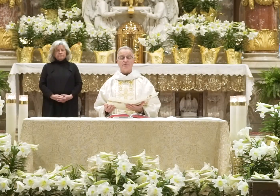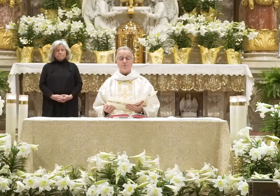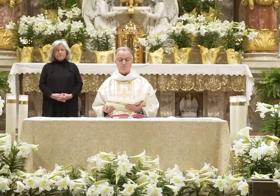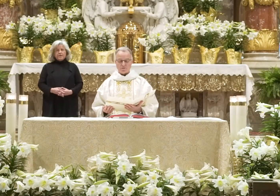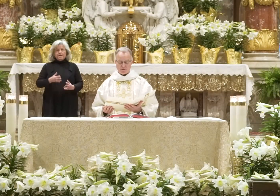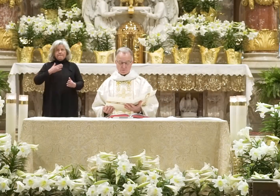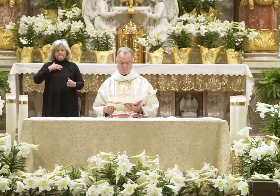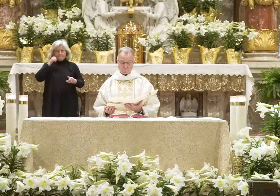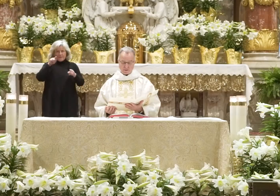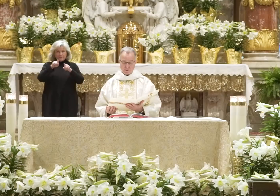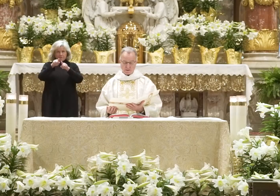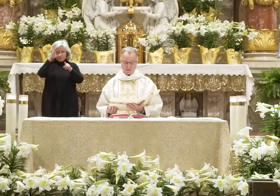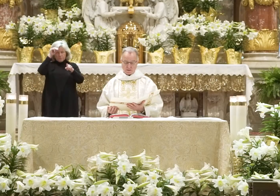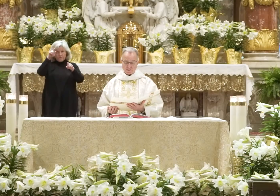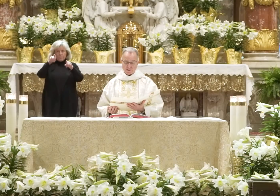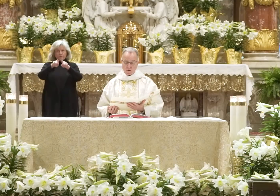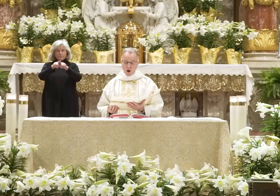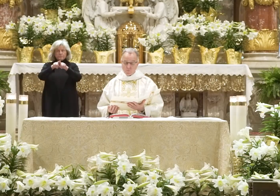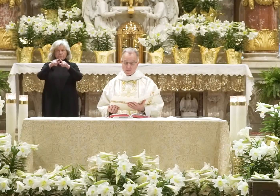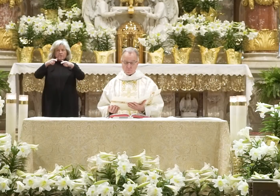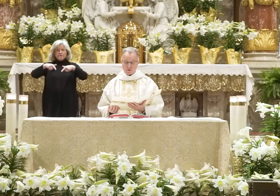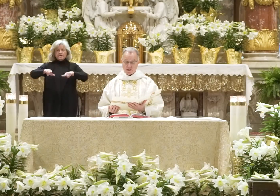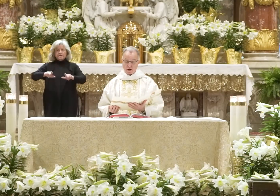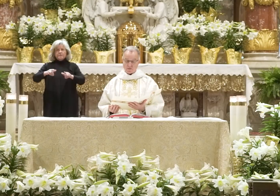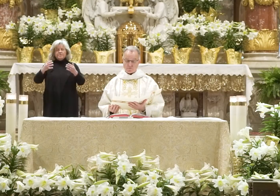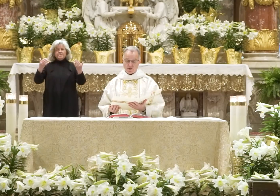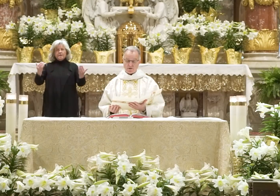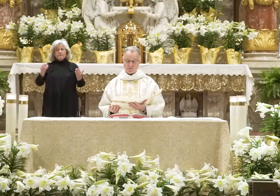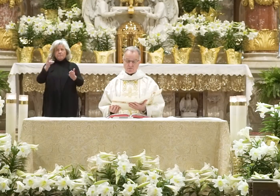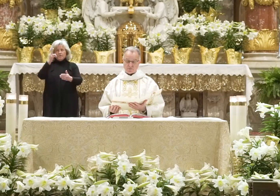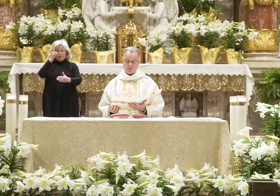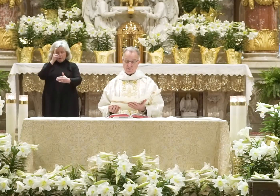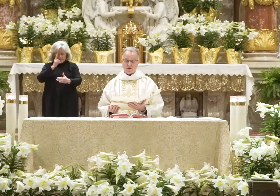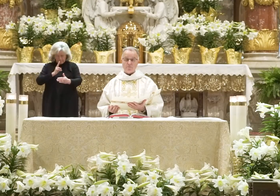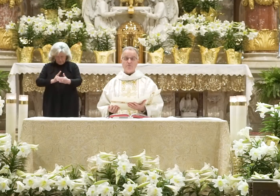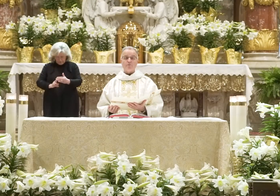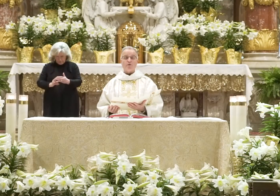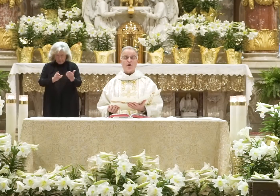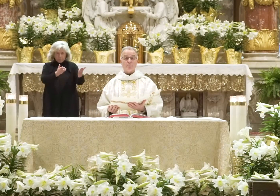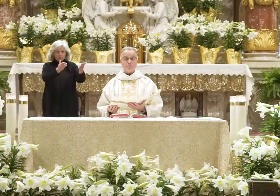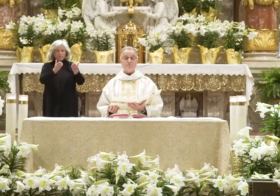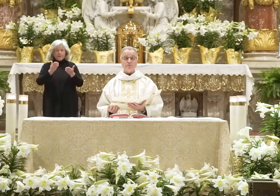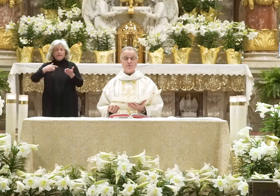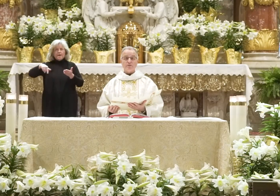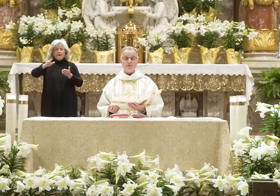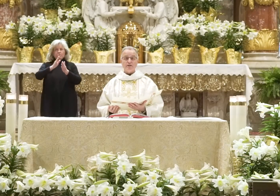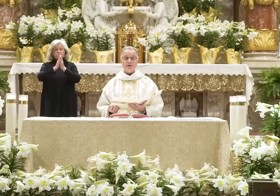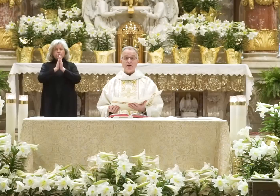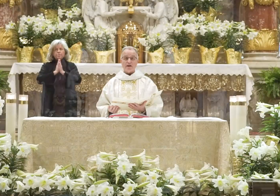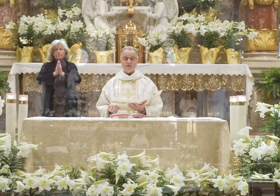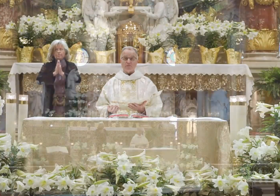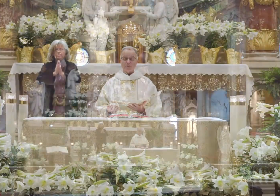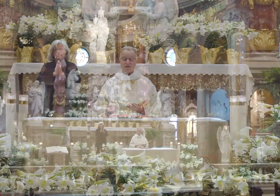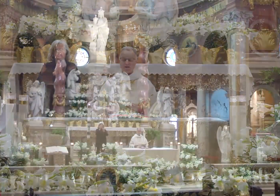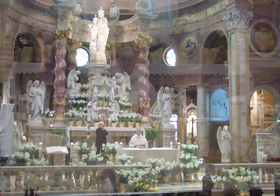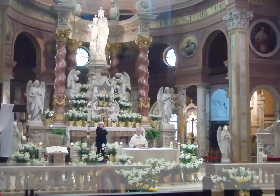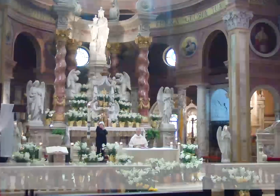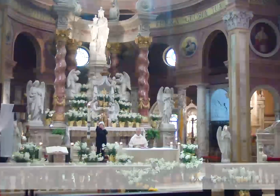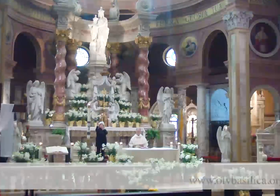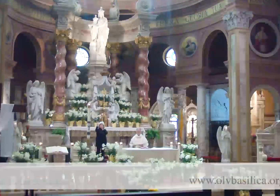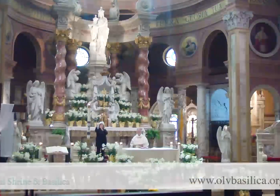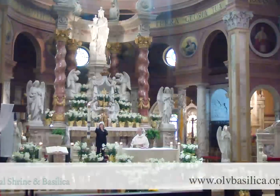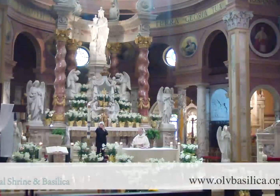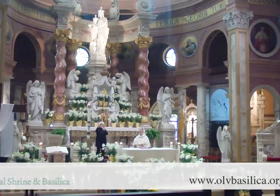My sisters and brothers, let us now humbly bring our prayers before our merciful and loving